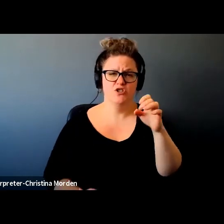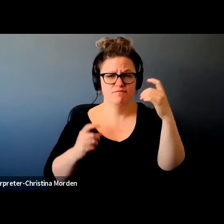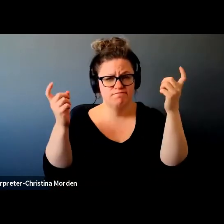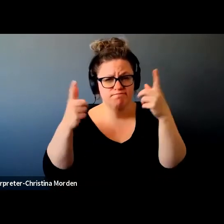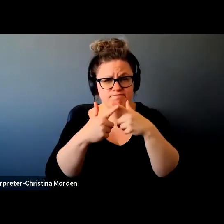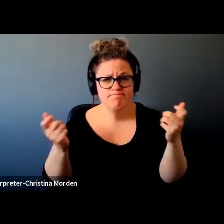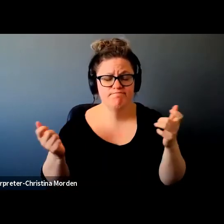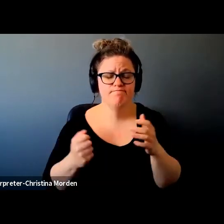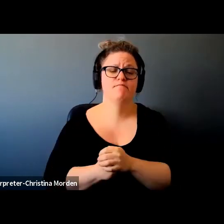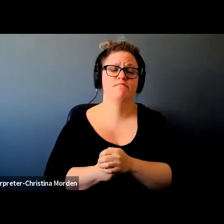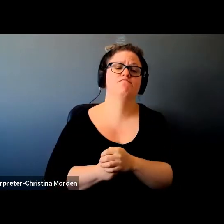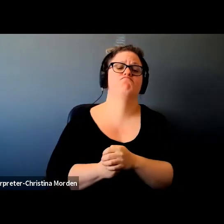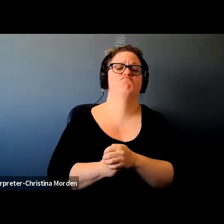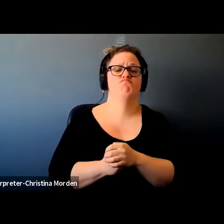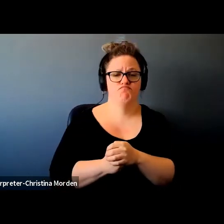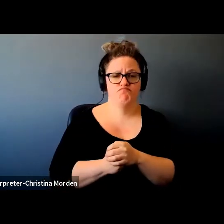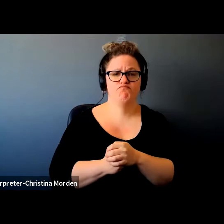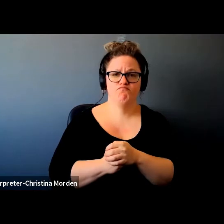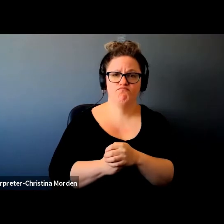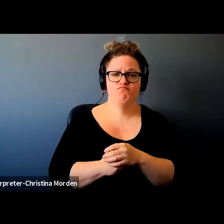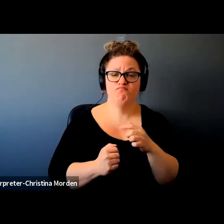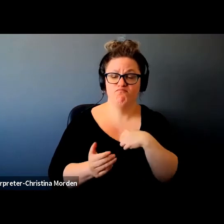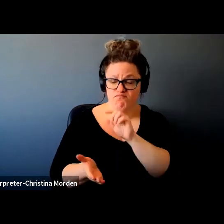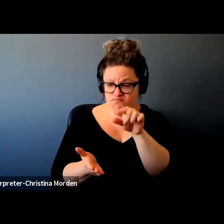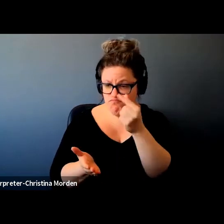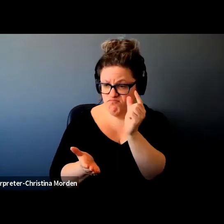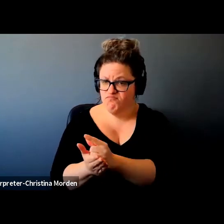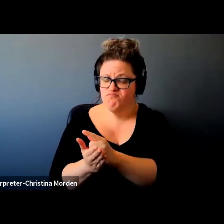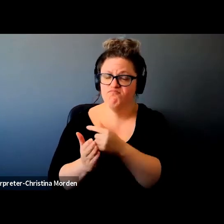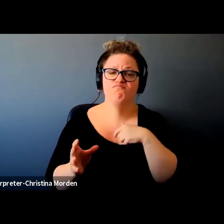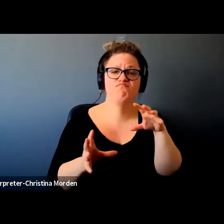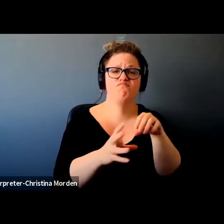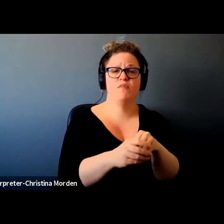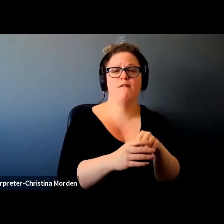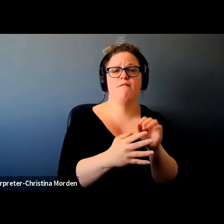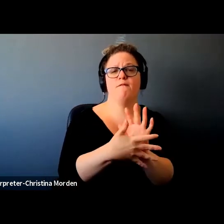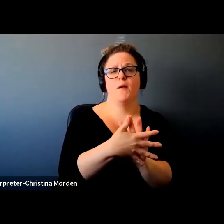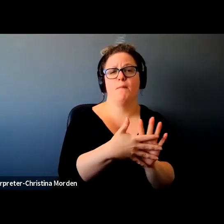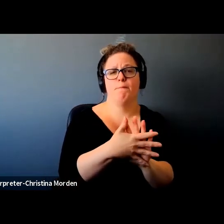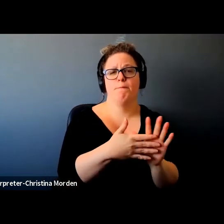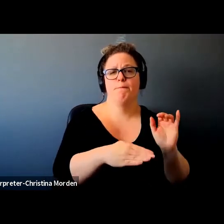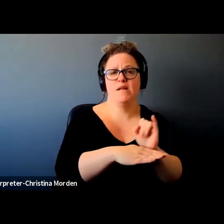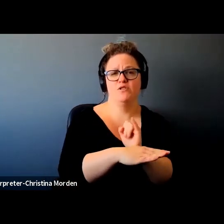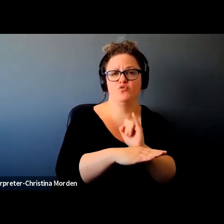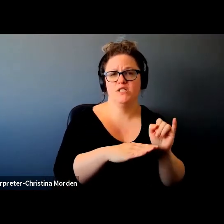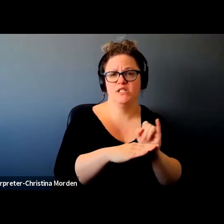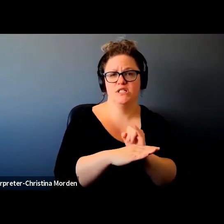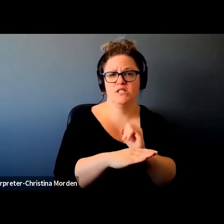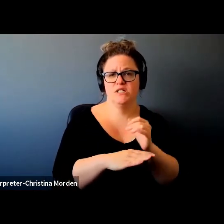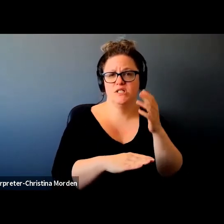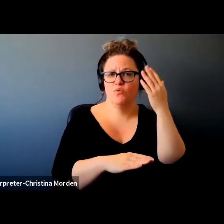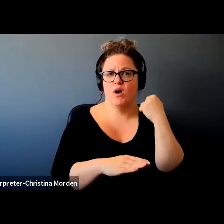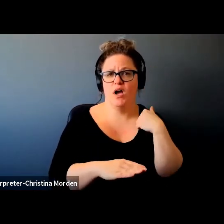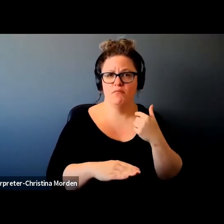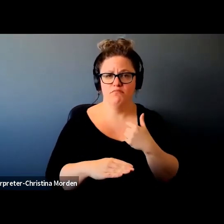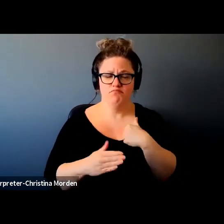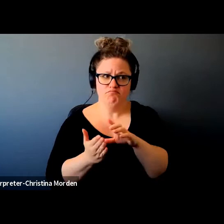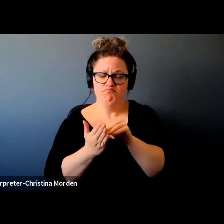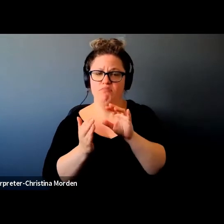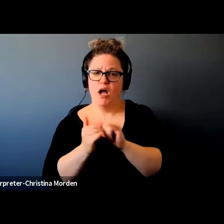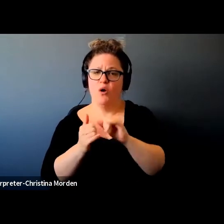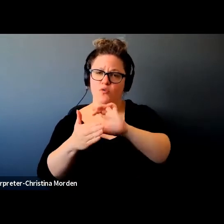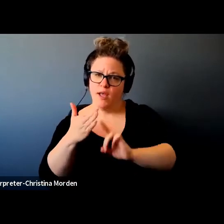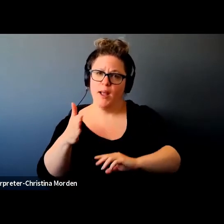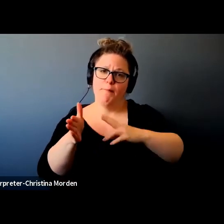I started working in the film industry. And because I had been like designing and painting sets for part of what I was doing at theater